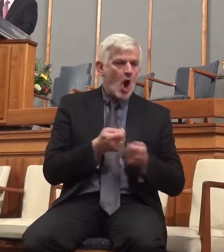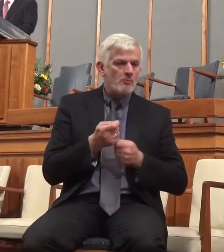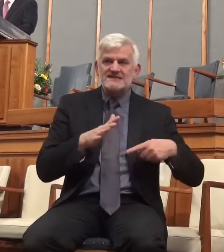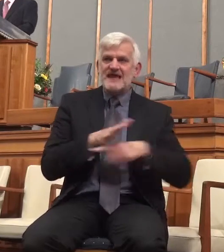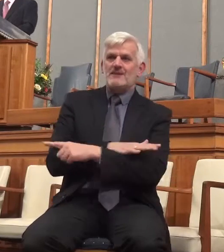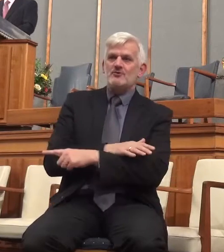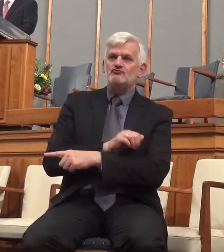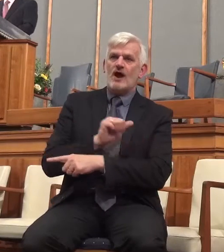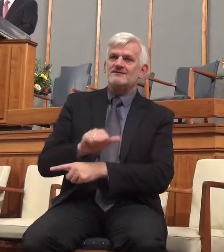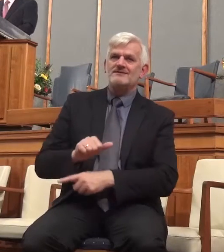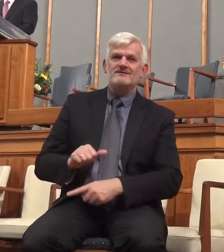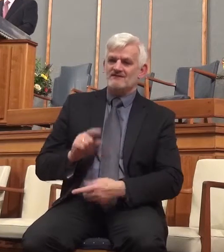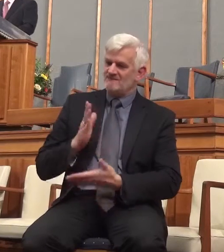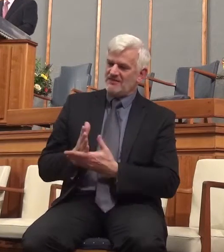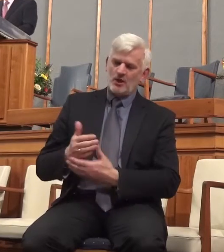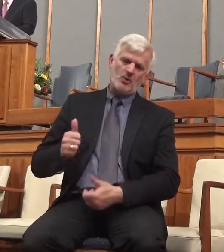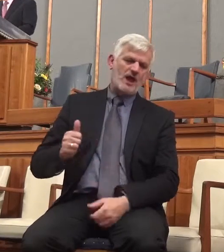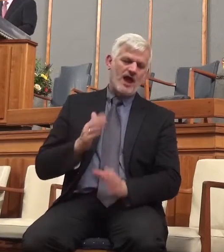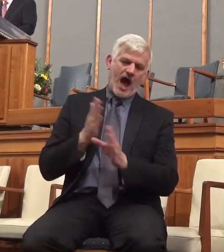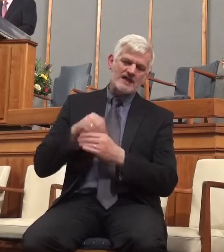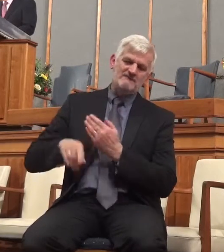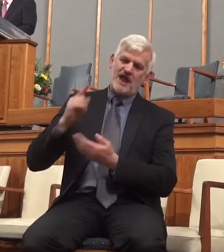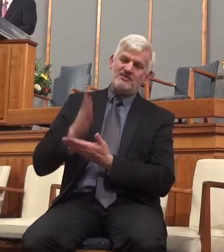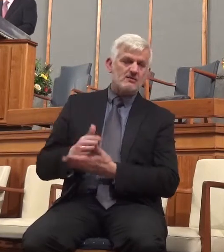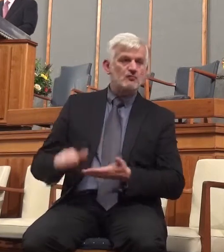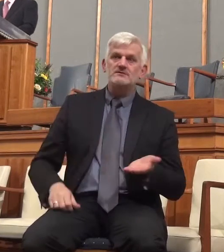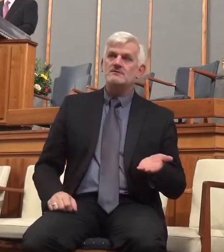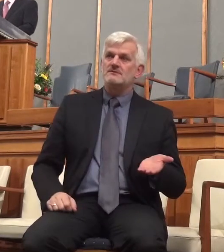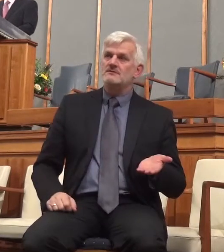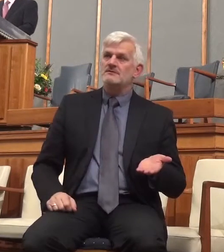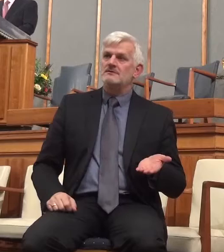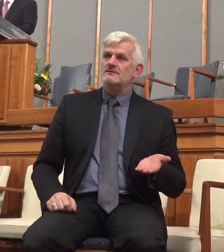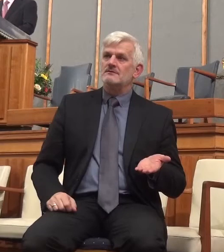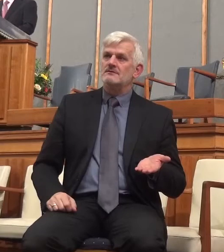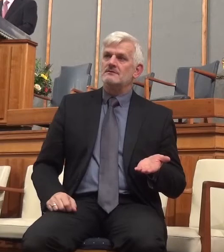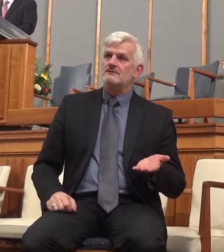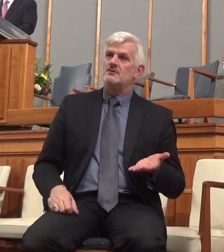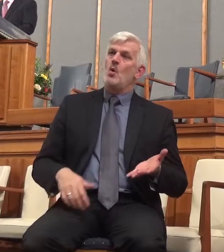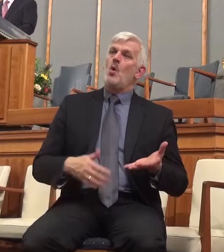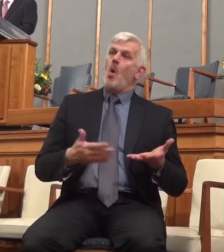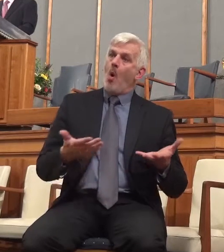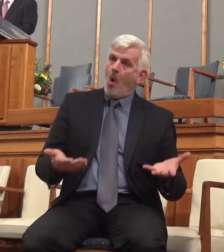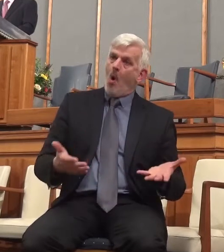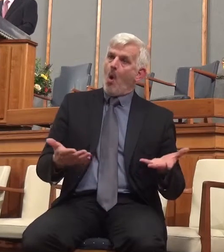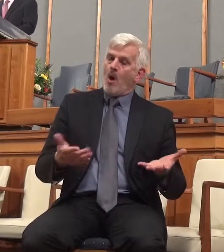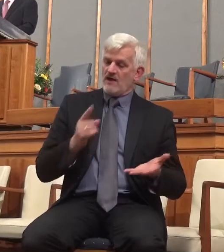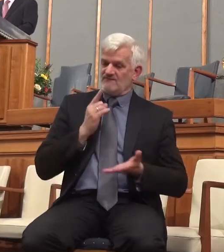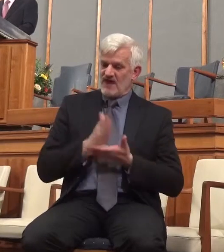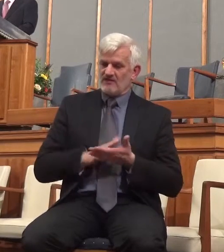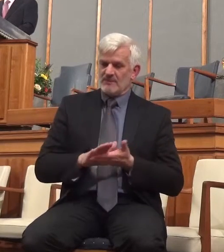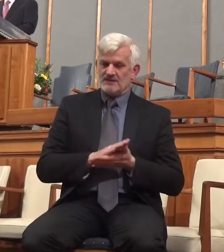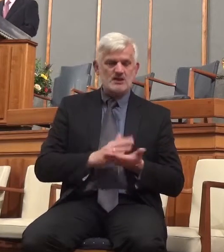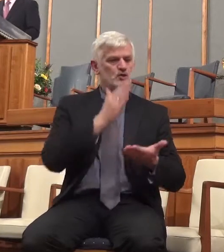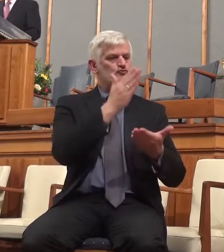Just escaping from reality. Is it a kind of detachment, voluntary detachment from